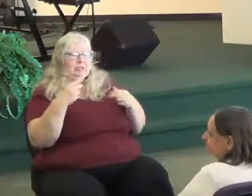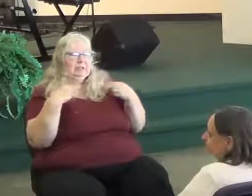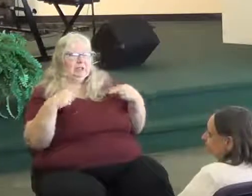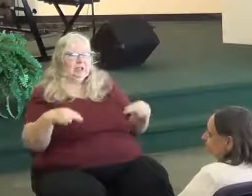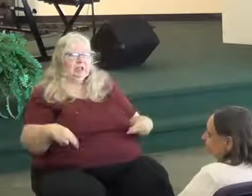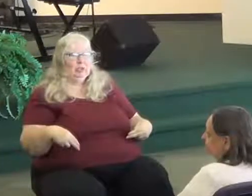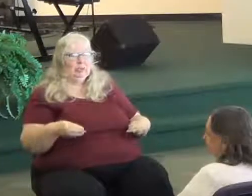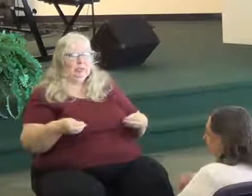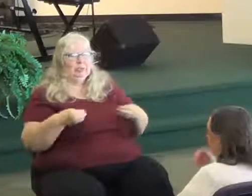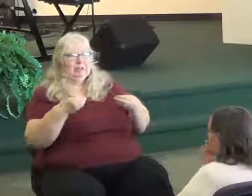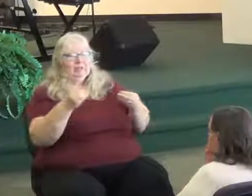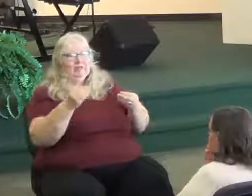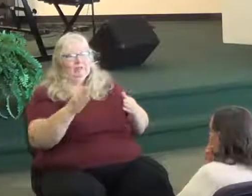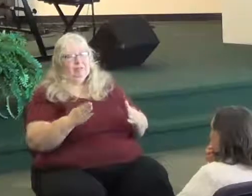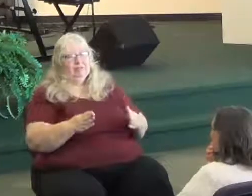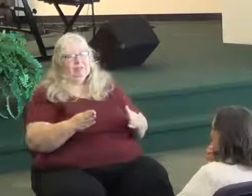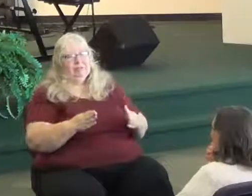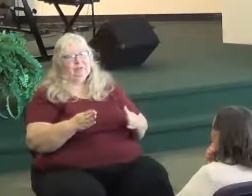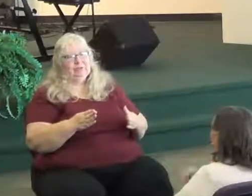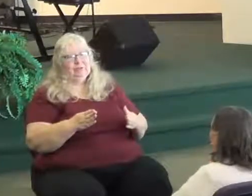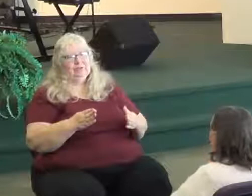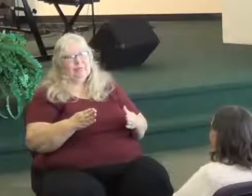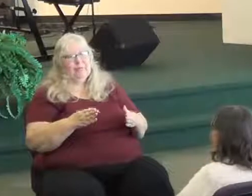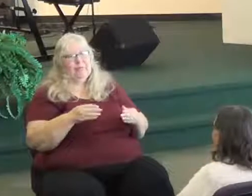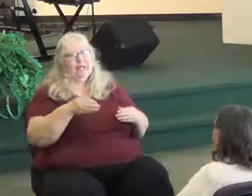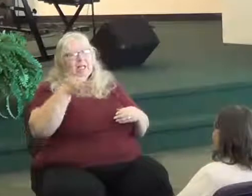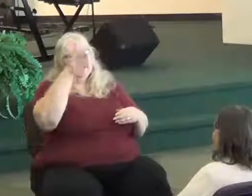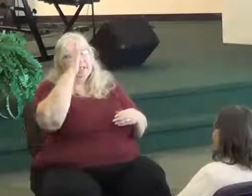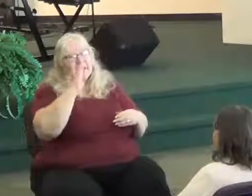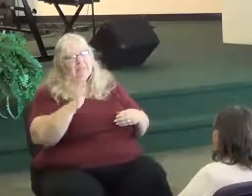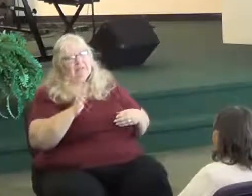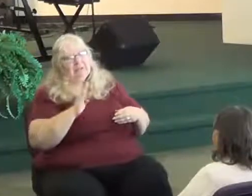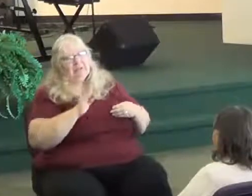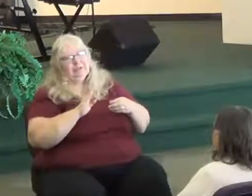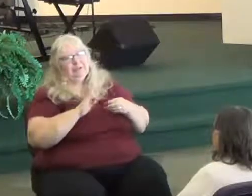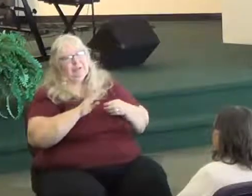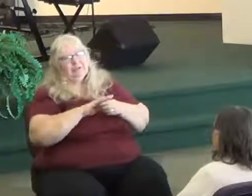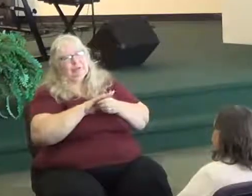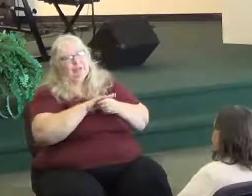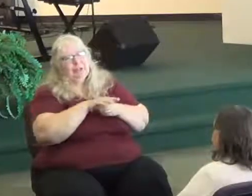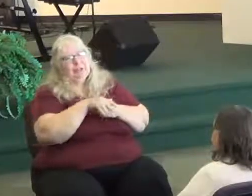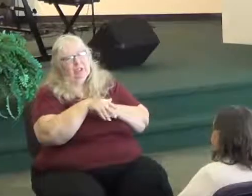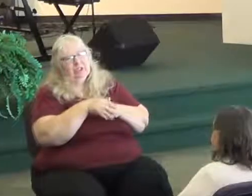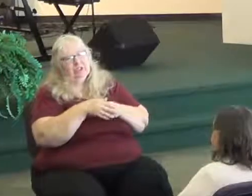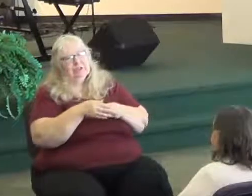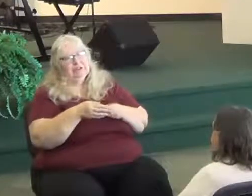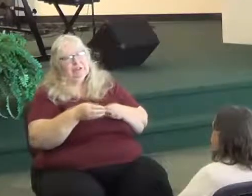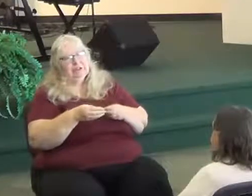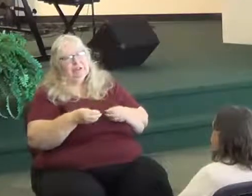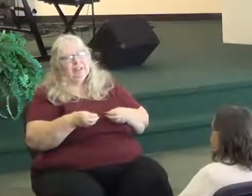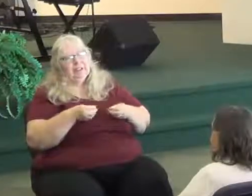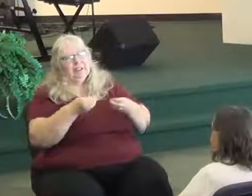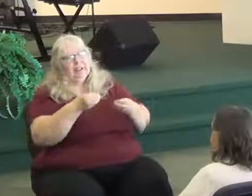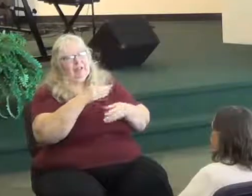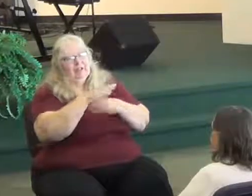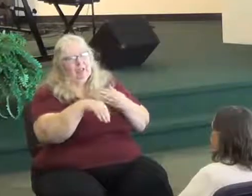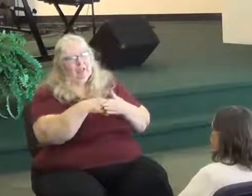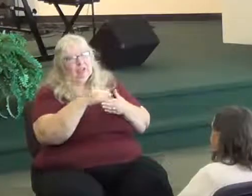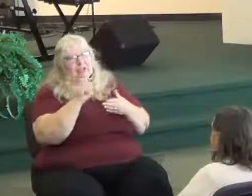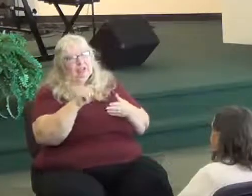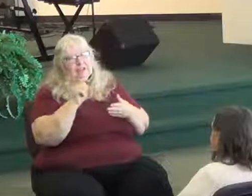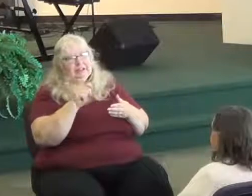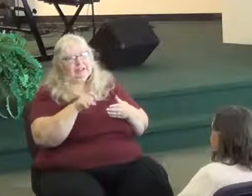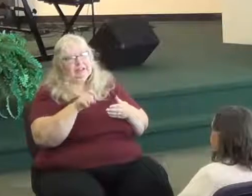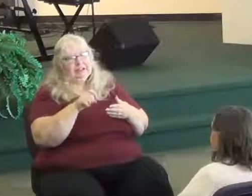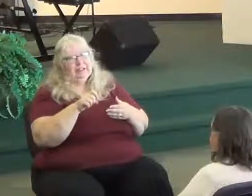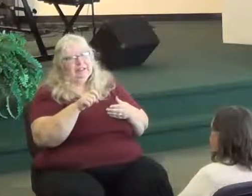giving. And God will generously provide all you need. Then you will always have everything you